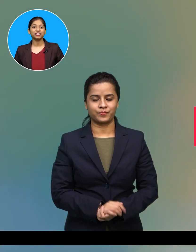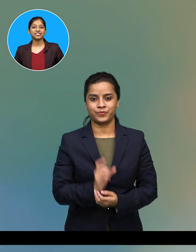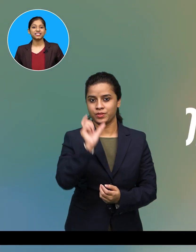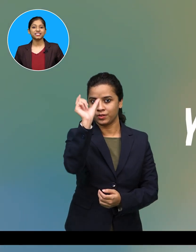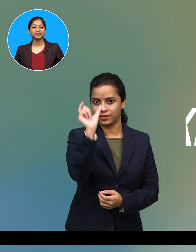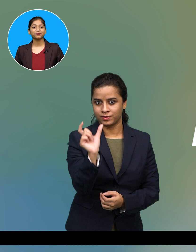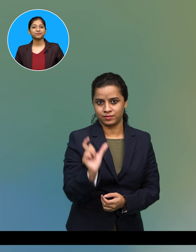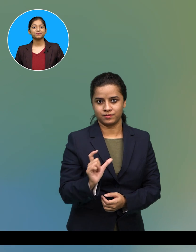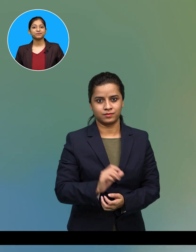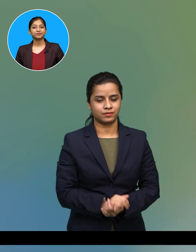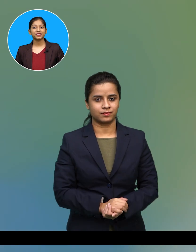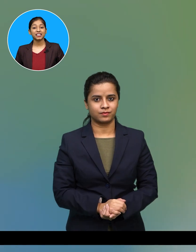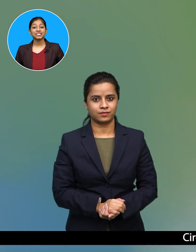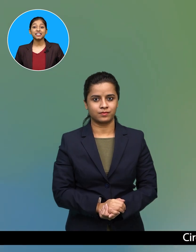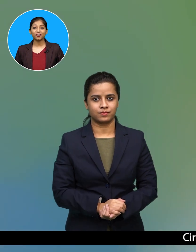Keywords: